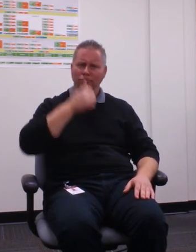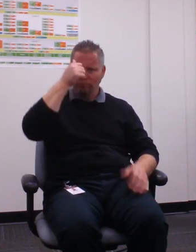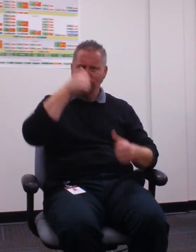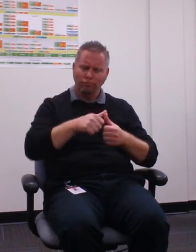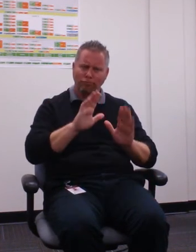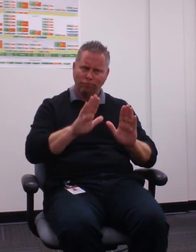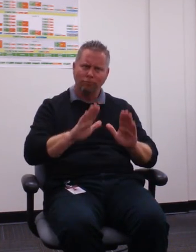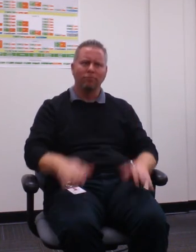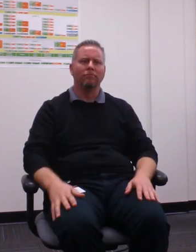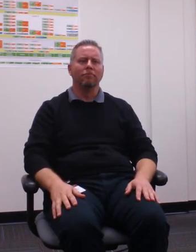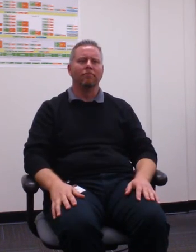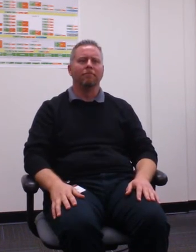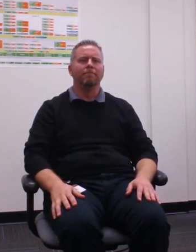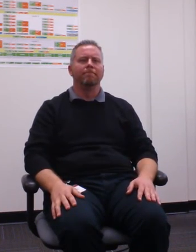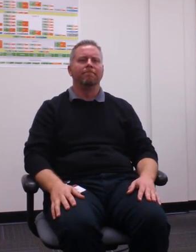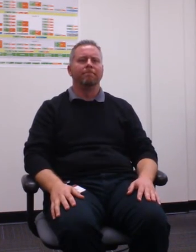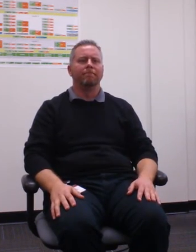mind.